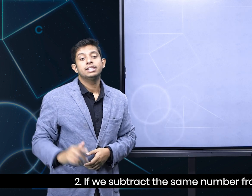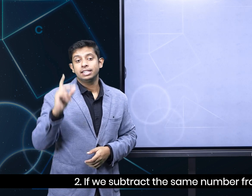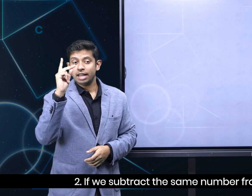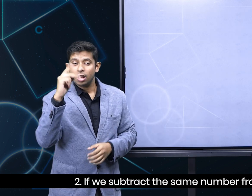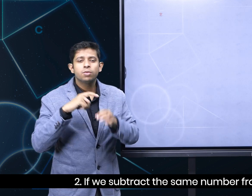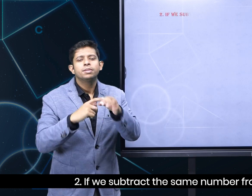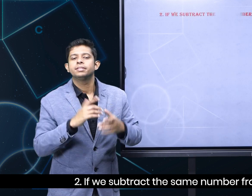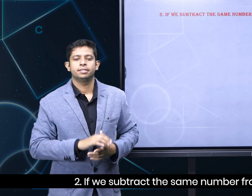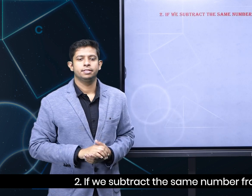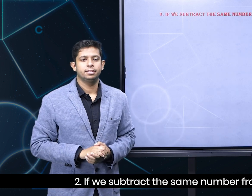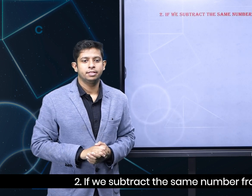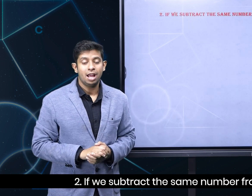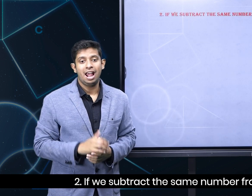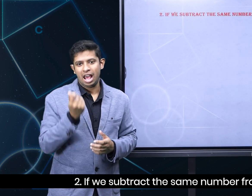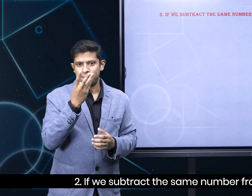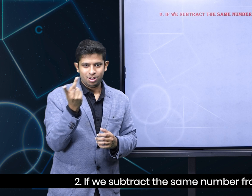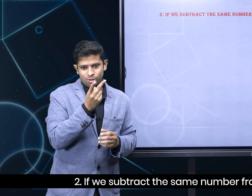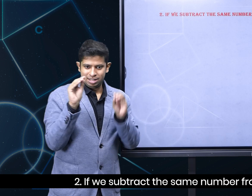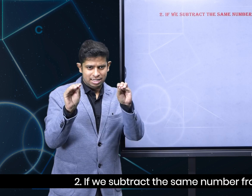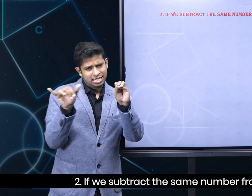If we subtract the same number from both sides,